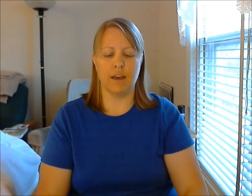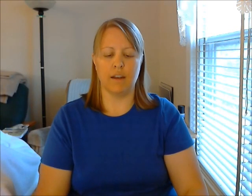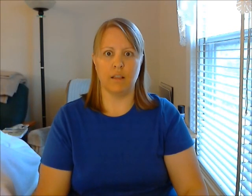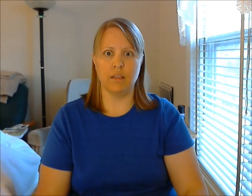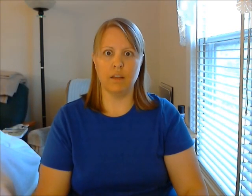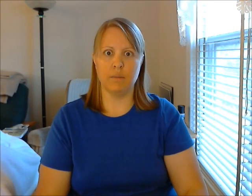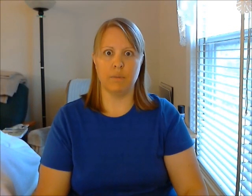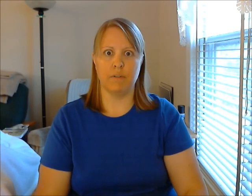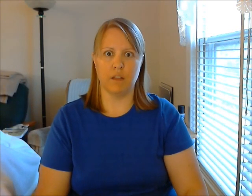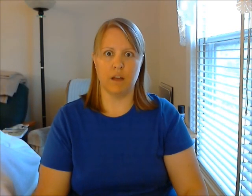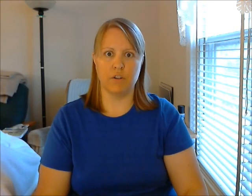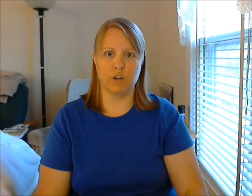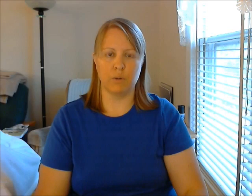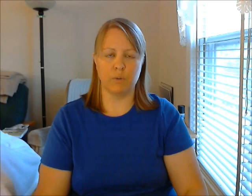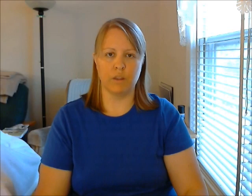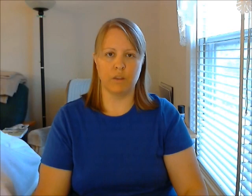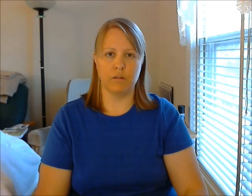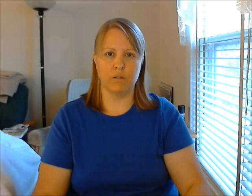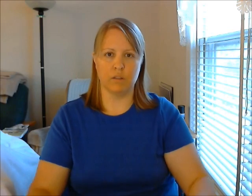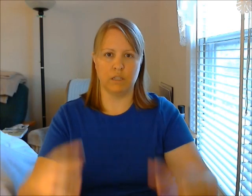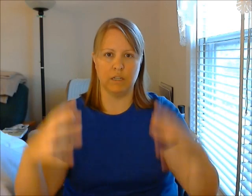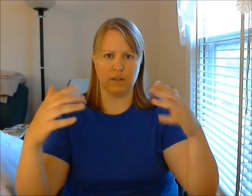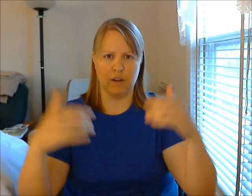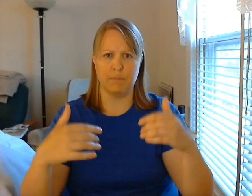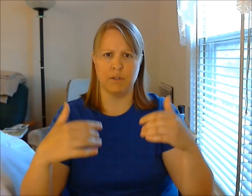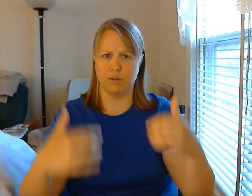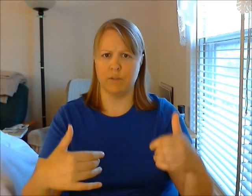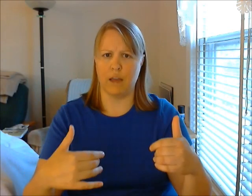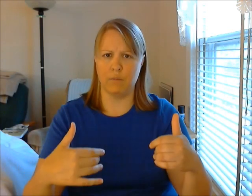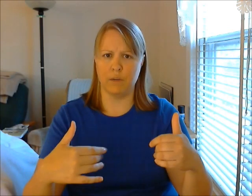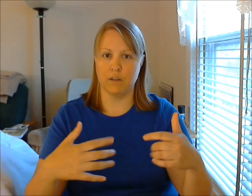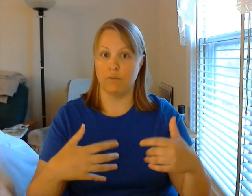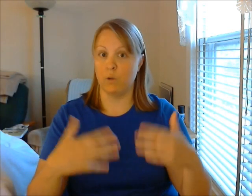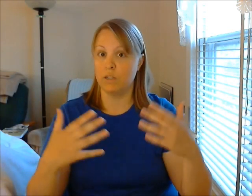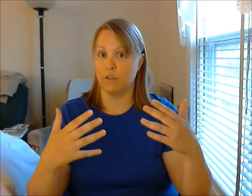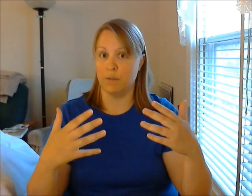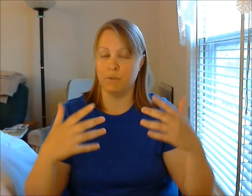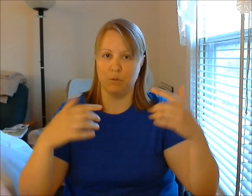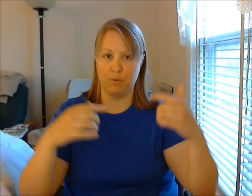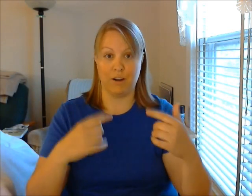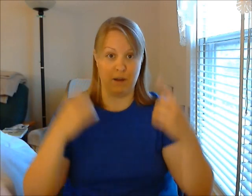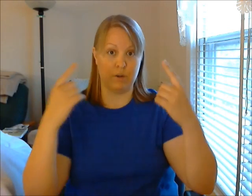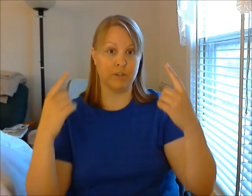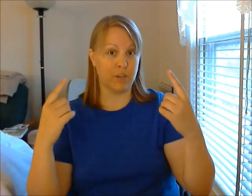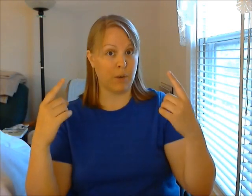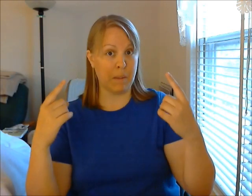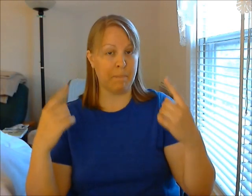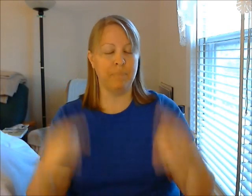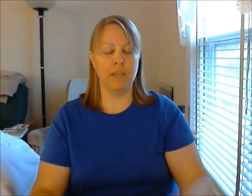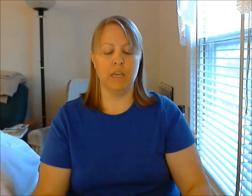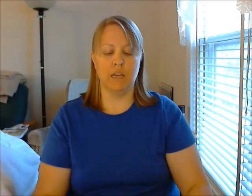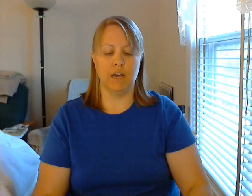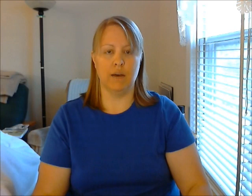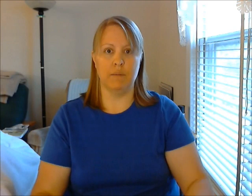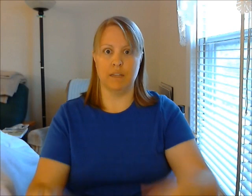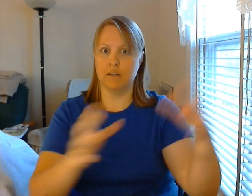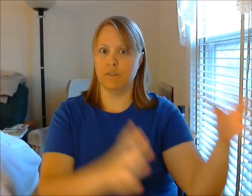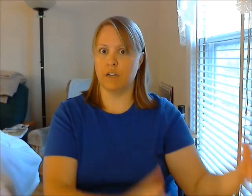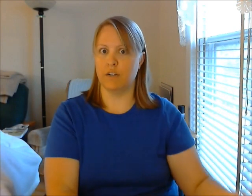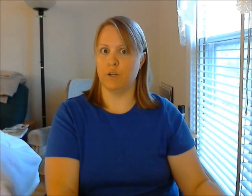a lot of people have a lot of trouble with getting their eyebrows to go down because our voice goes up, so we want our eyebrows to go up. That's a different kind of question.